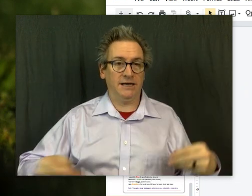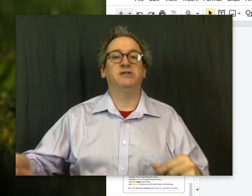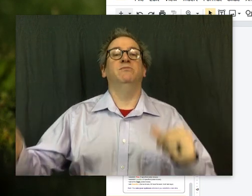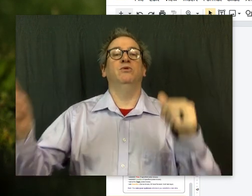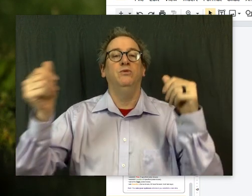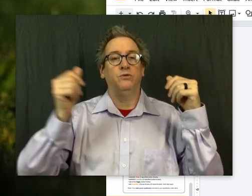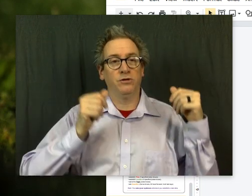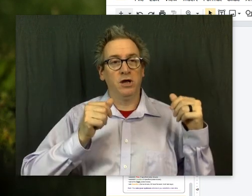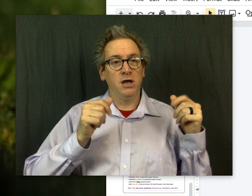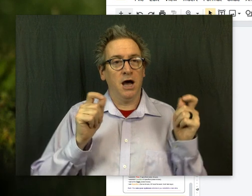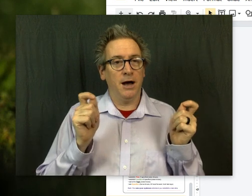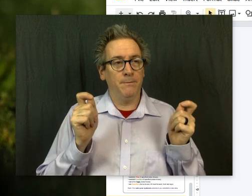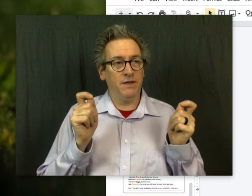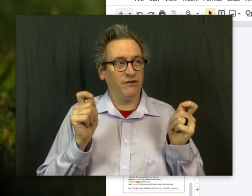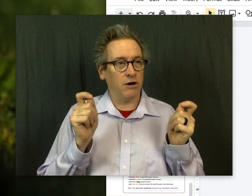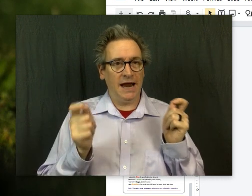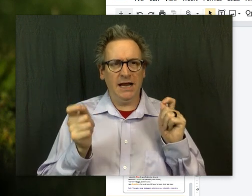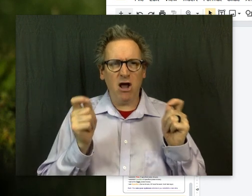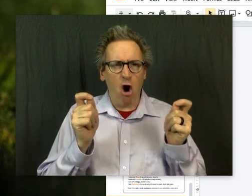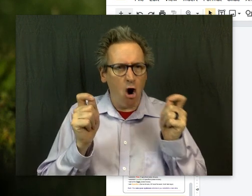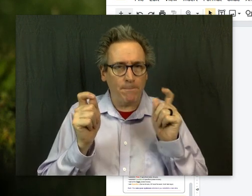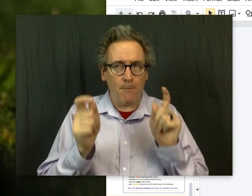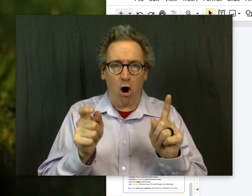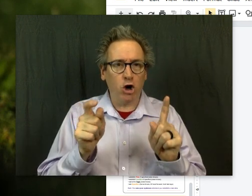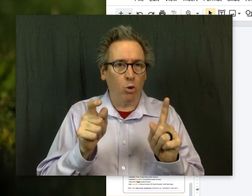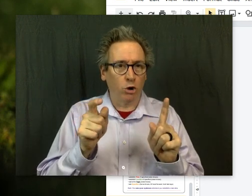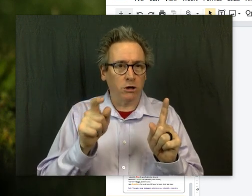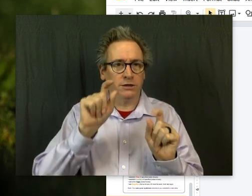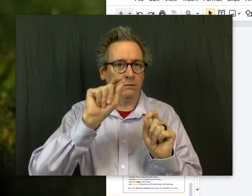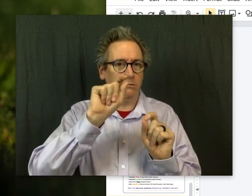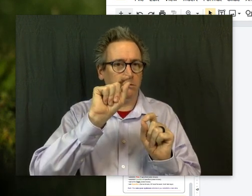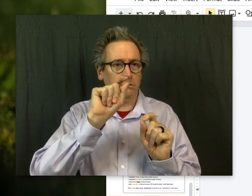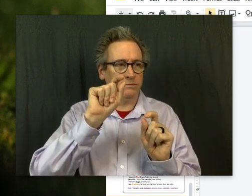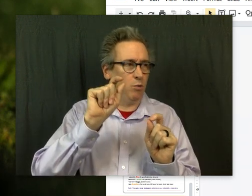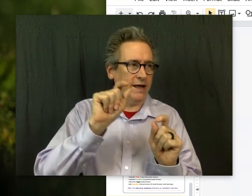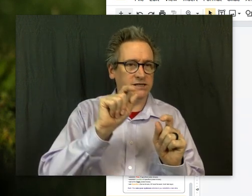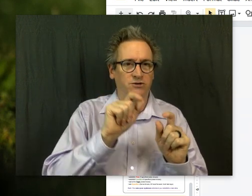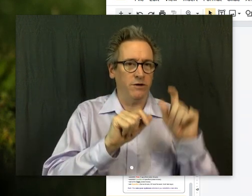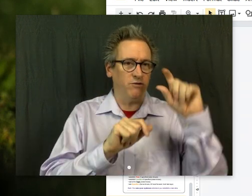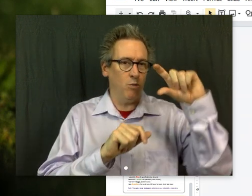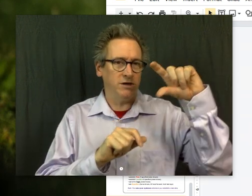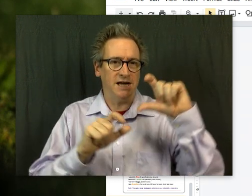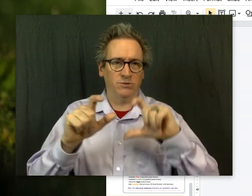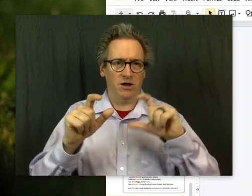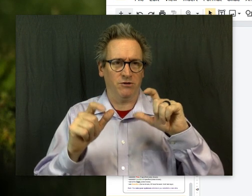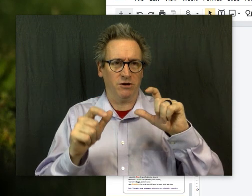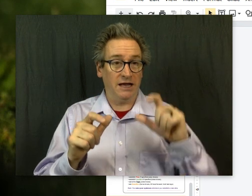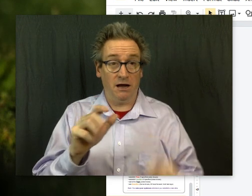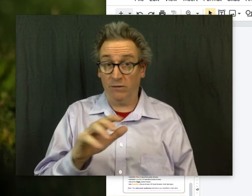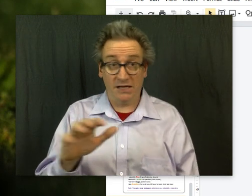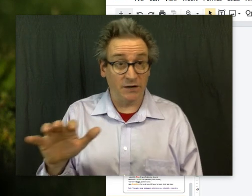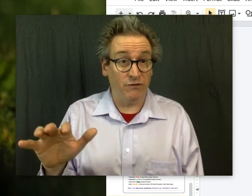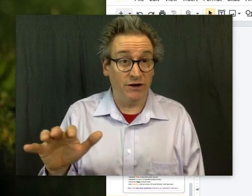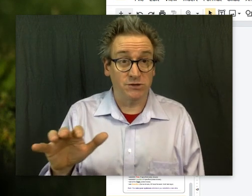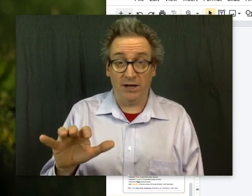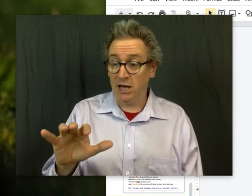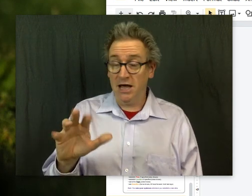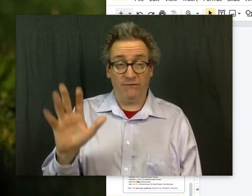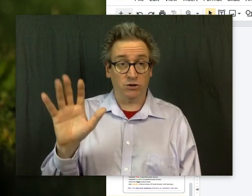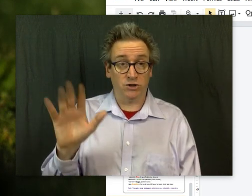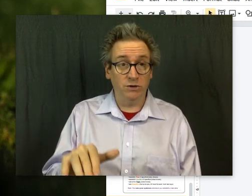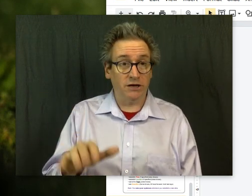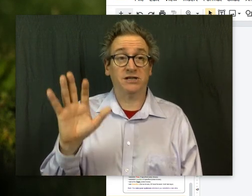to get it smooth. If there are any awkward ways of going from one side to another, it's like with finger